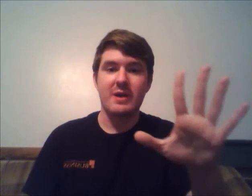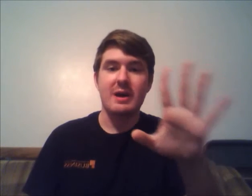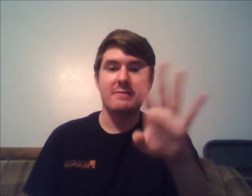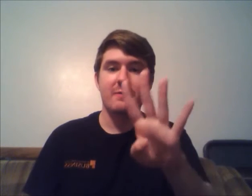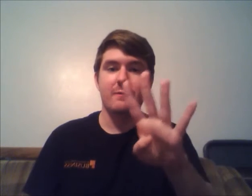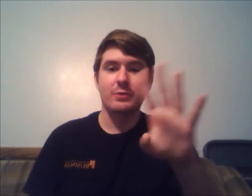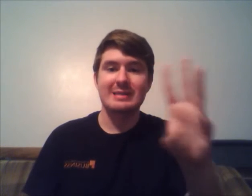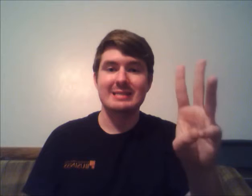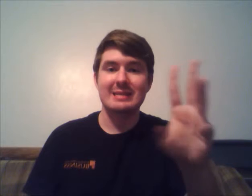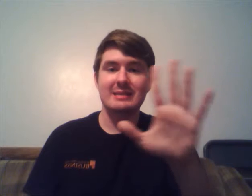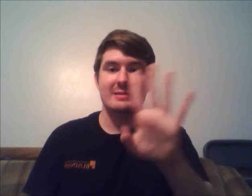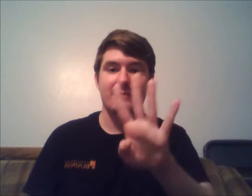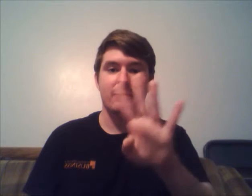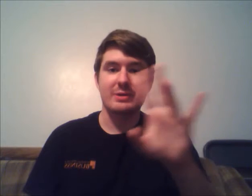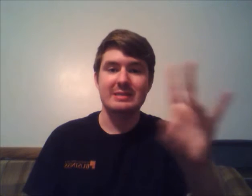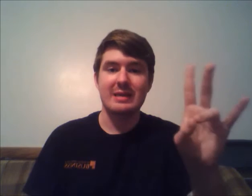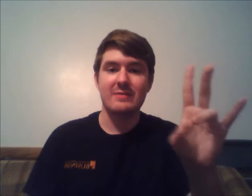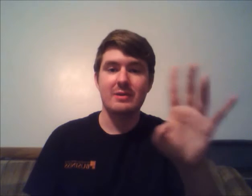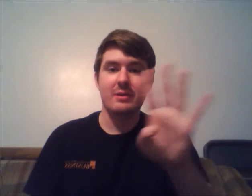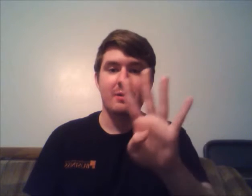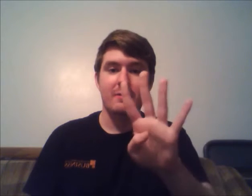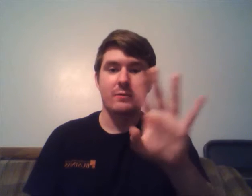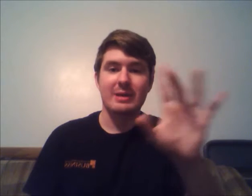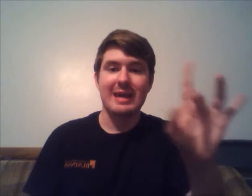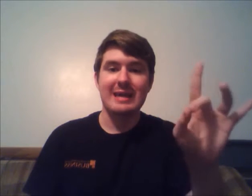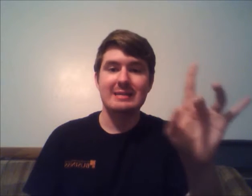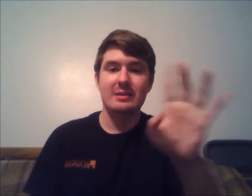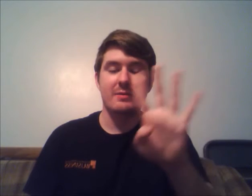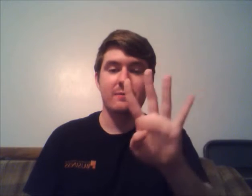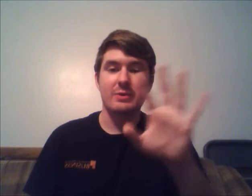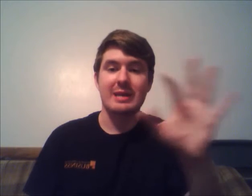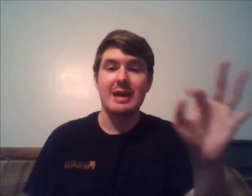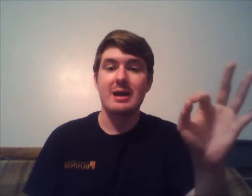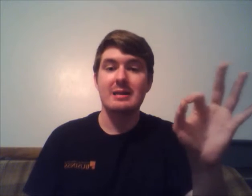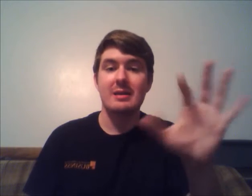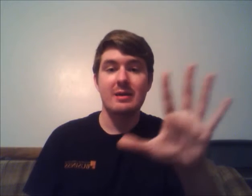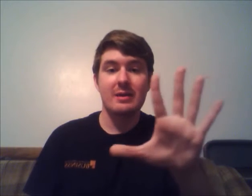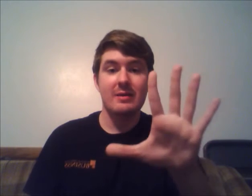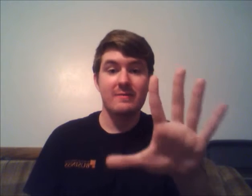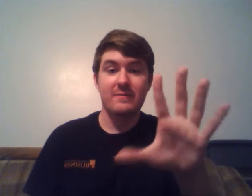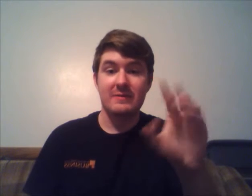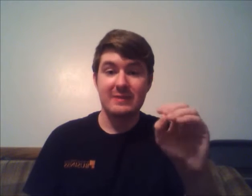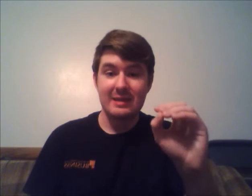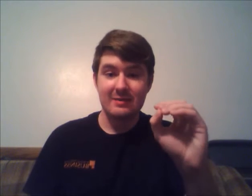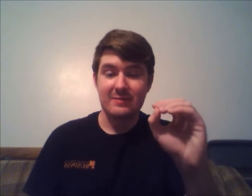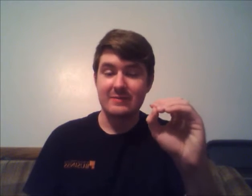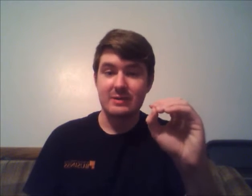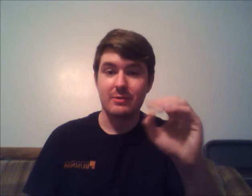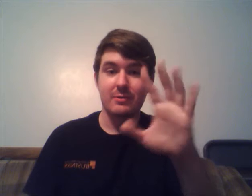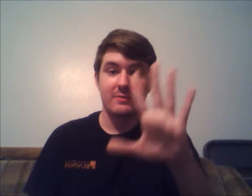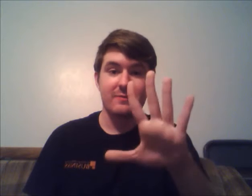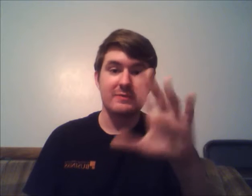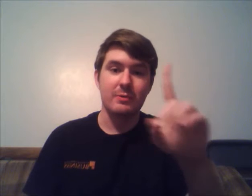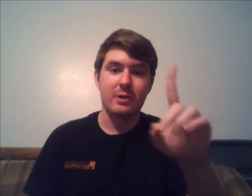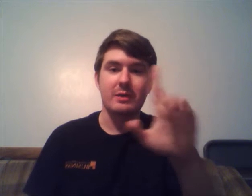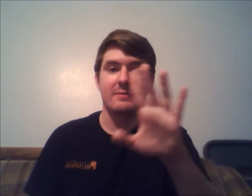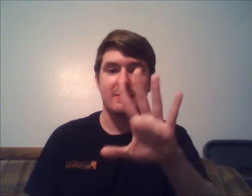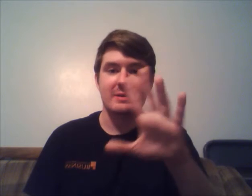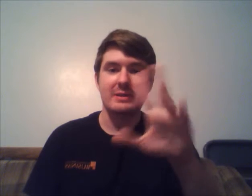45, 46, 47, 48, 49, 50, 50, 51,